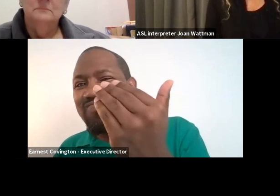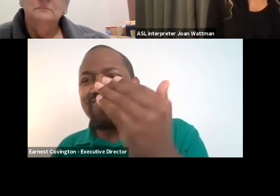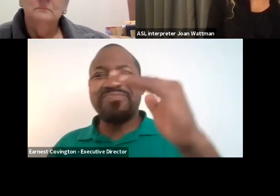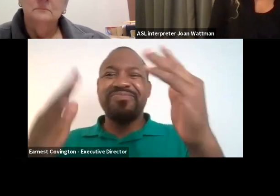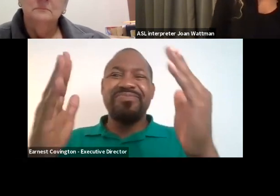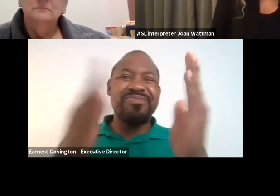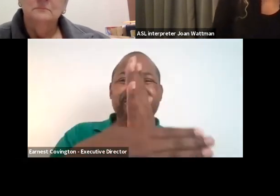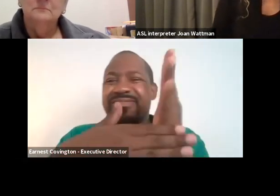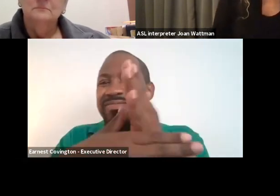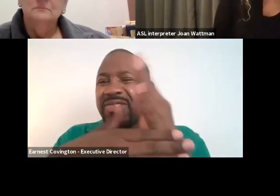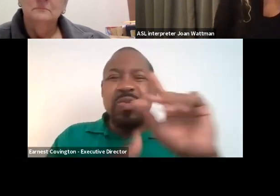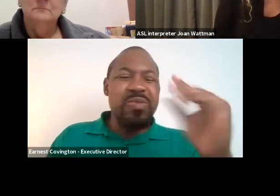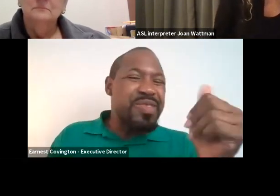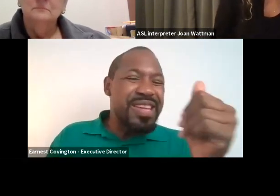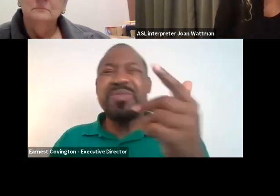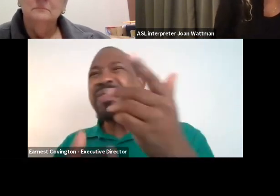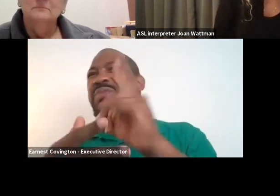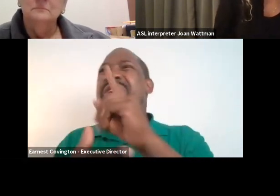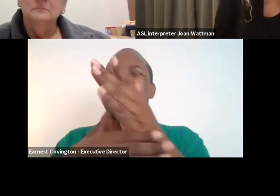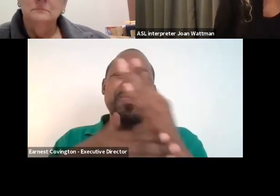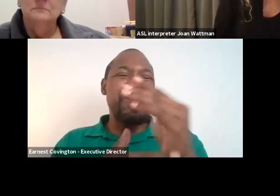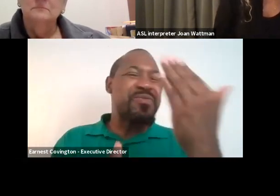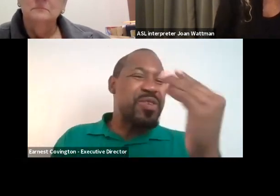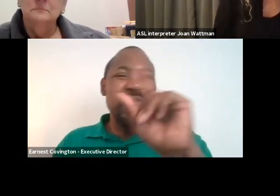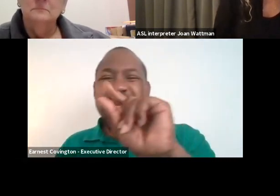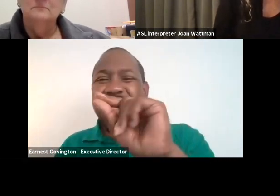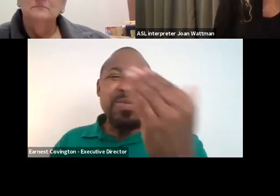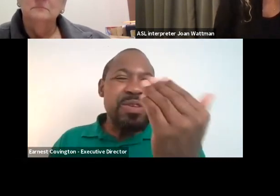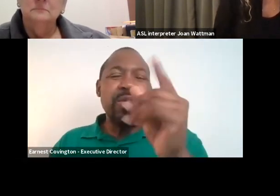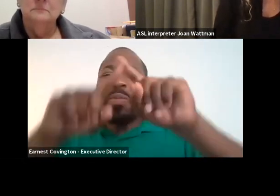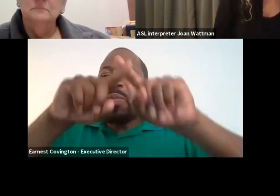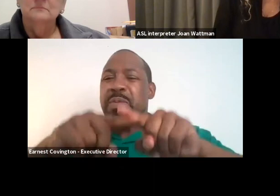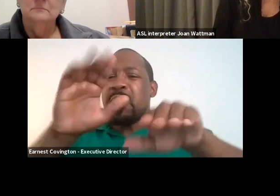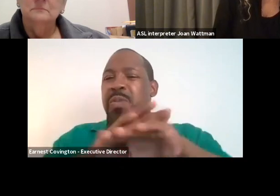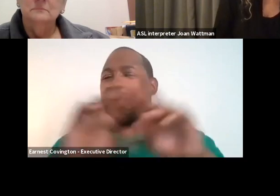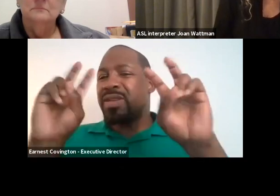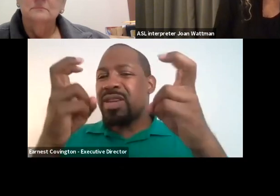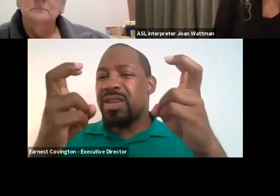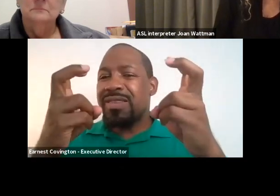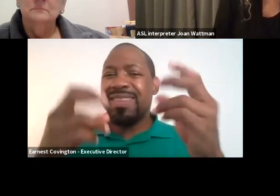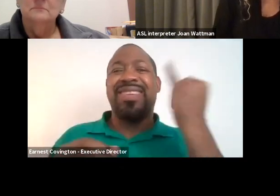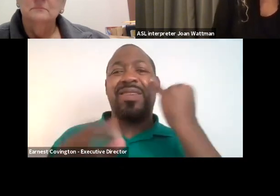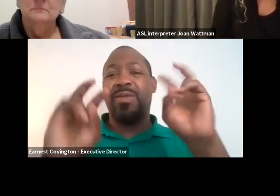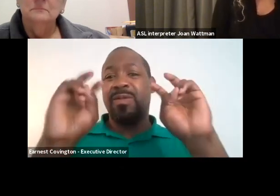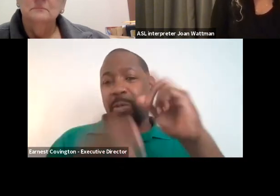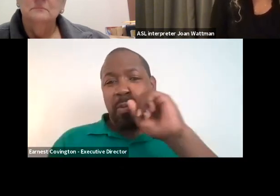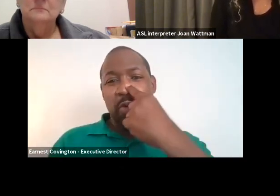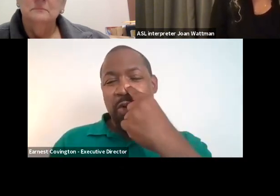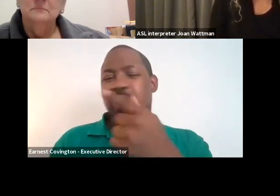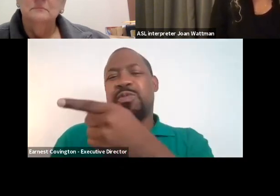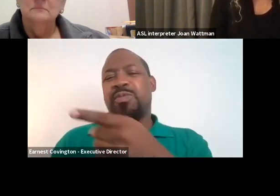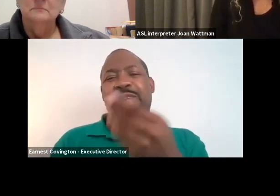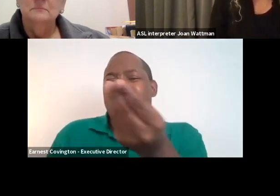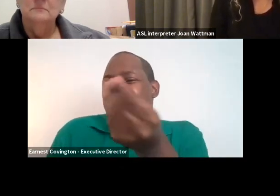And even so, there's not big numbers, maybe 10 or 15, I would say 10 to 20, depending on what the